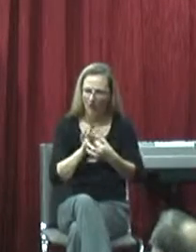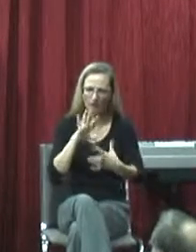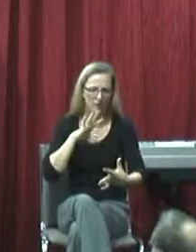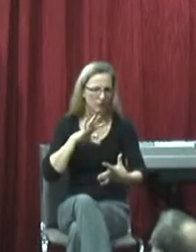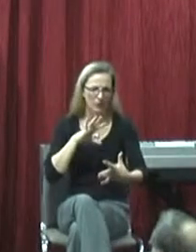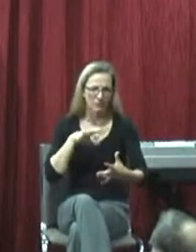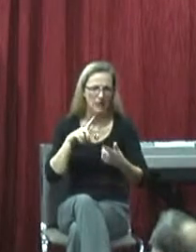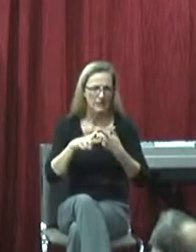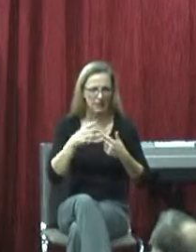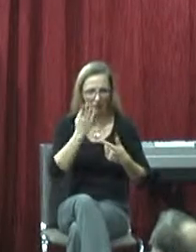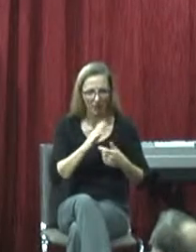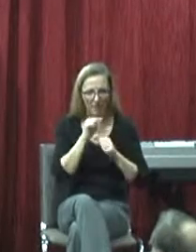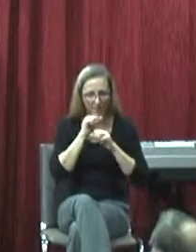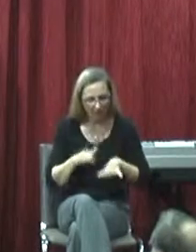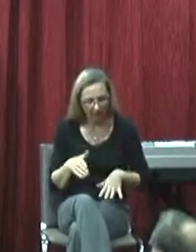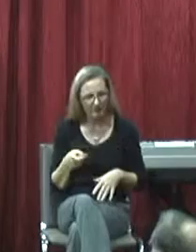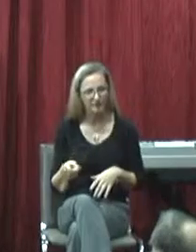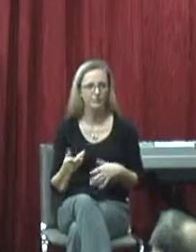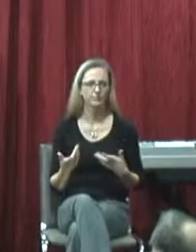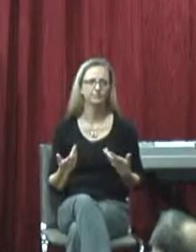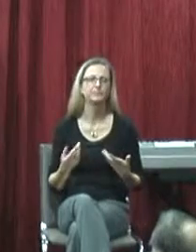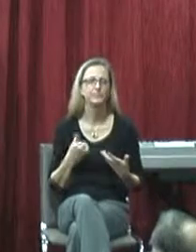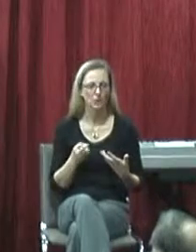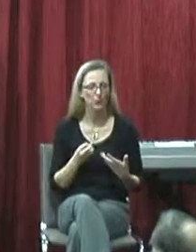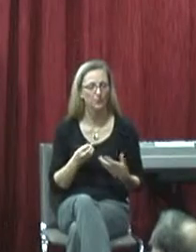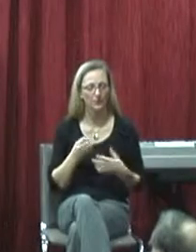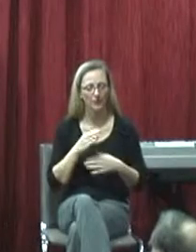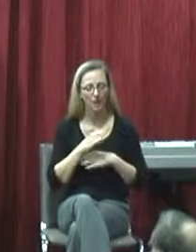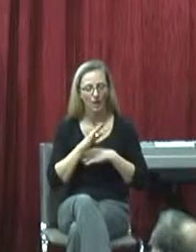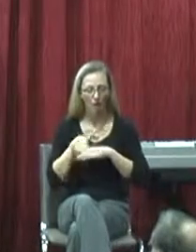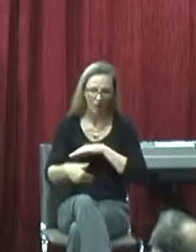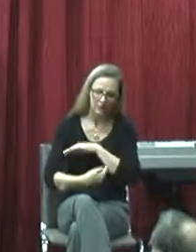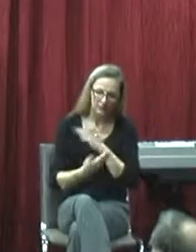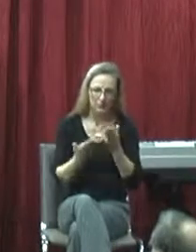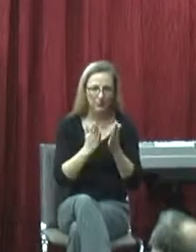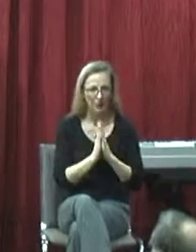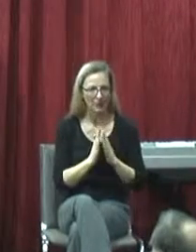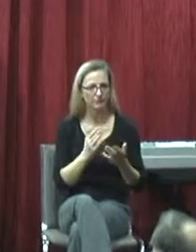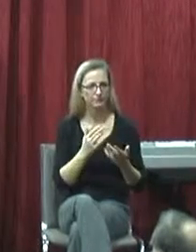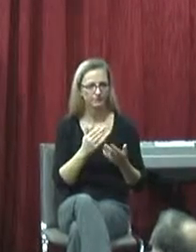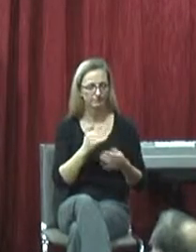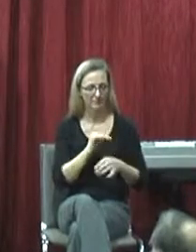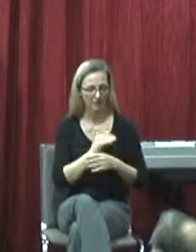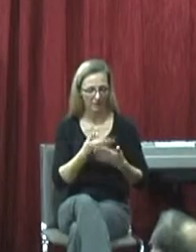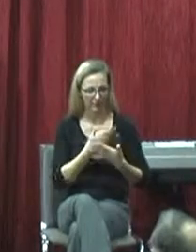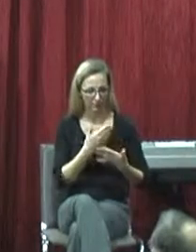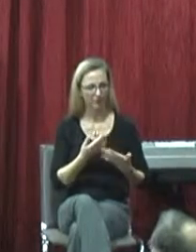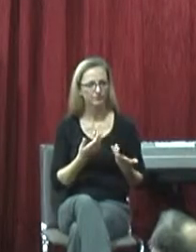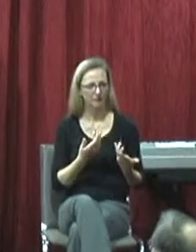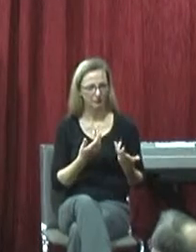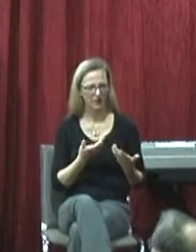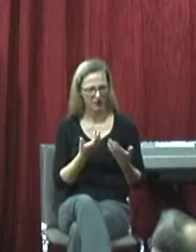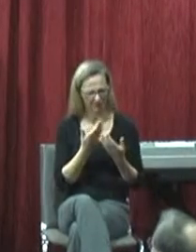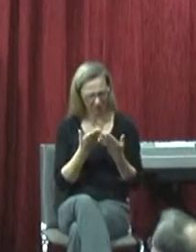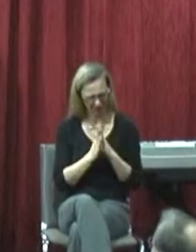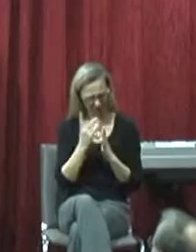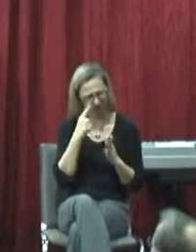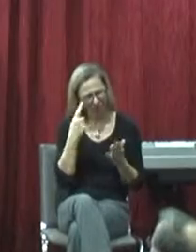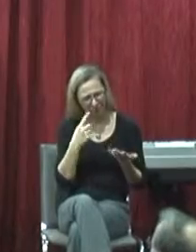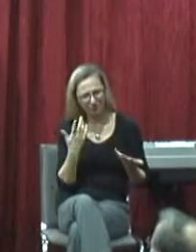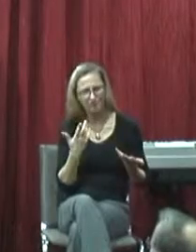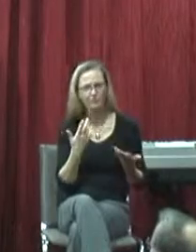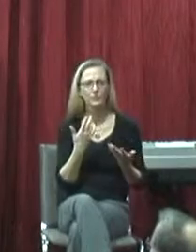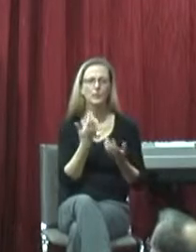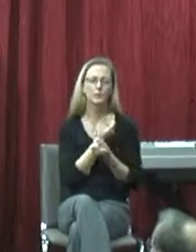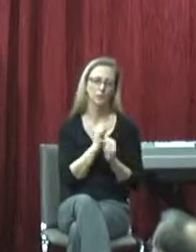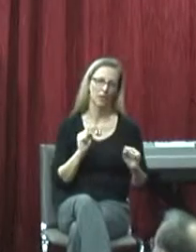until God would bless him. So he spent this night praying before Esau, and he was praying for protection in the